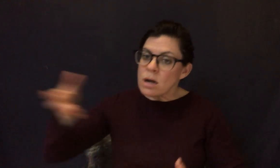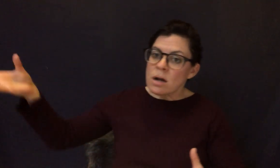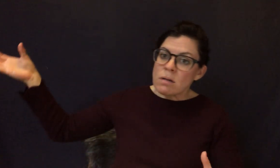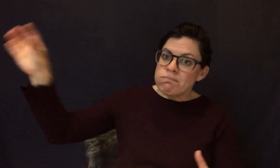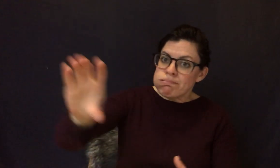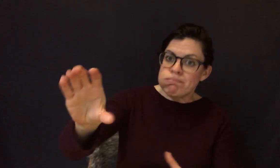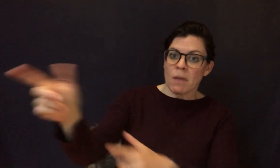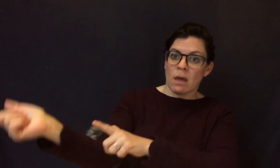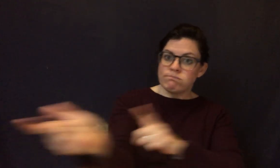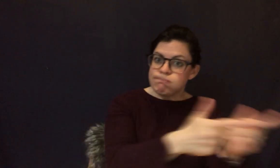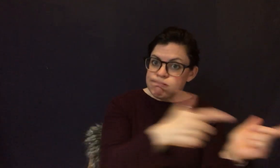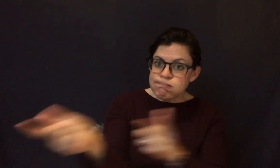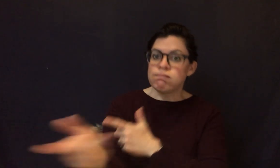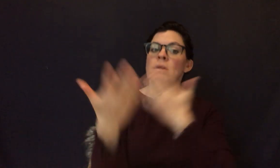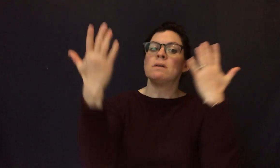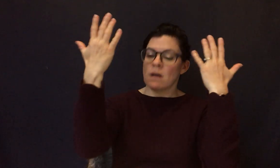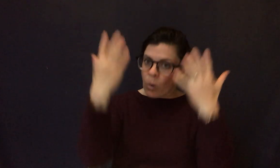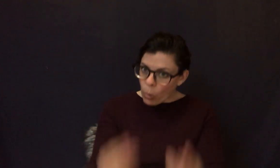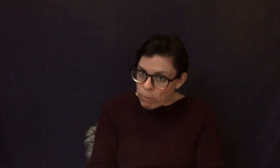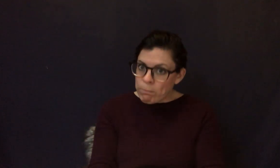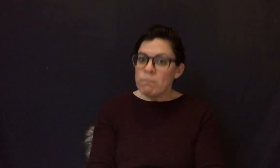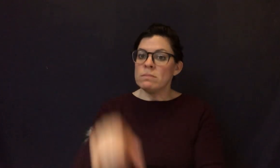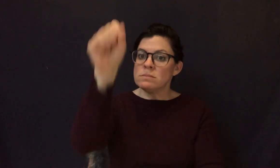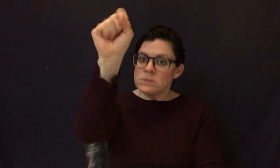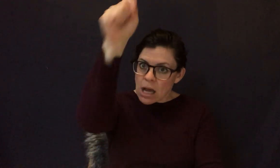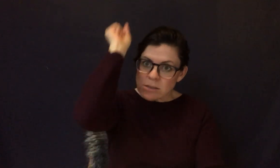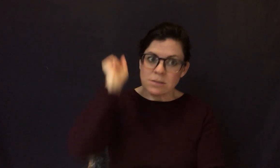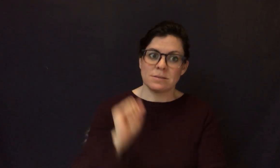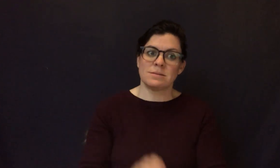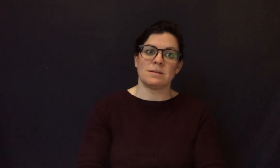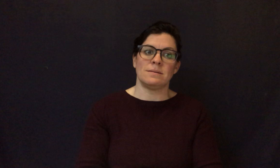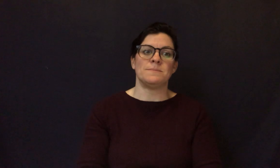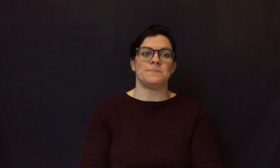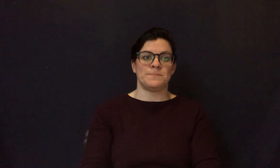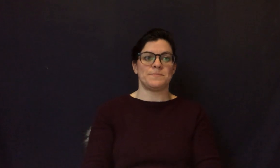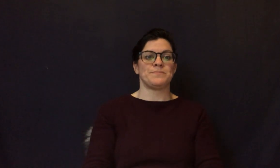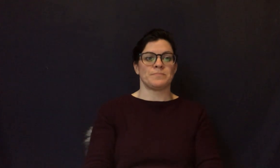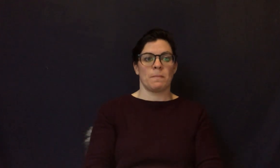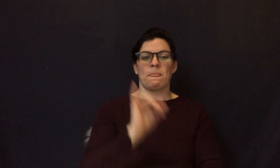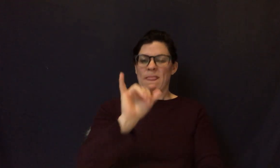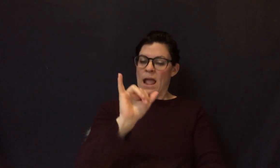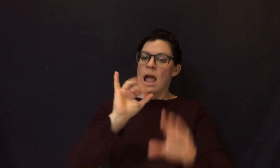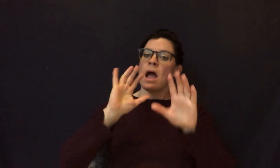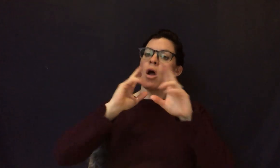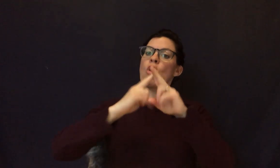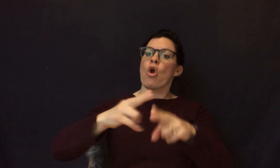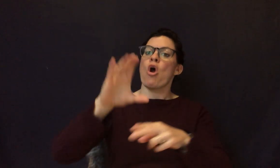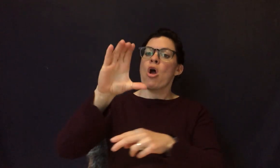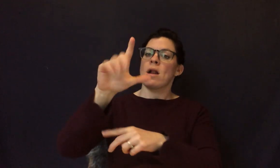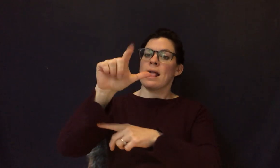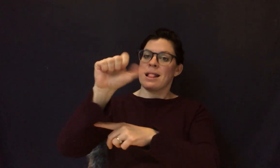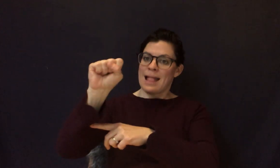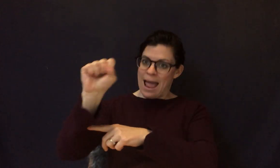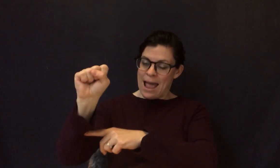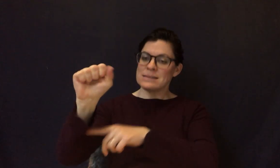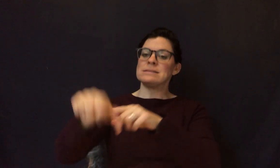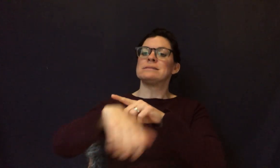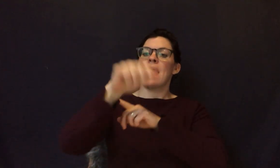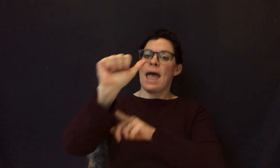all have a Class A fire extinguisher in our house. Either at the sink, or we have a hose outside,